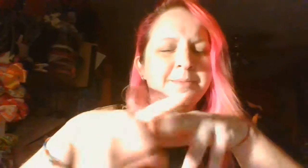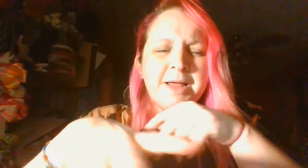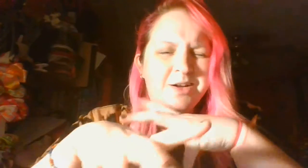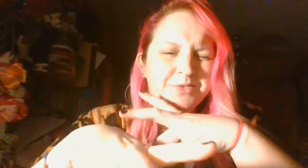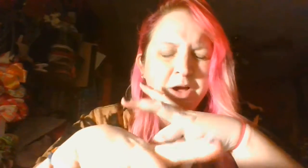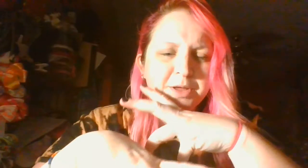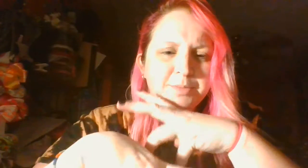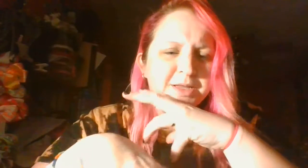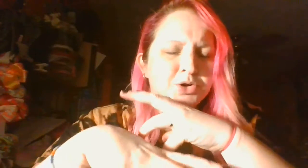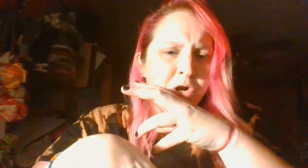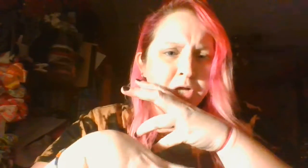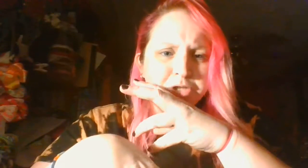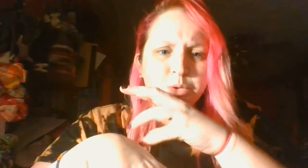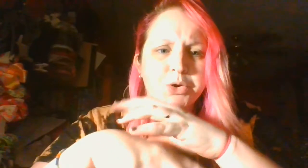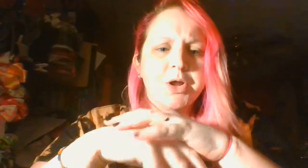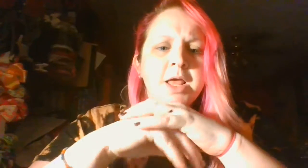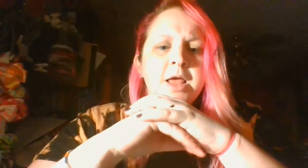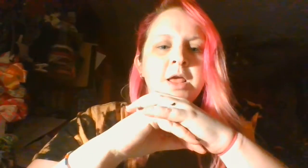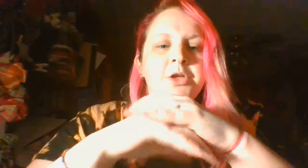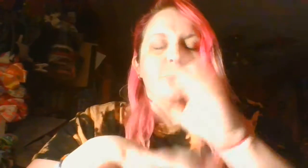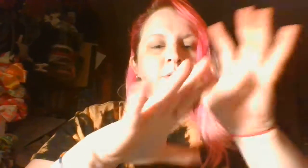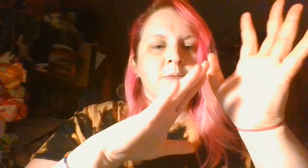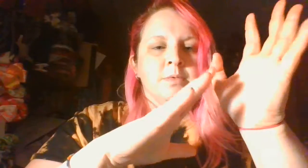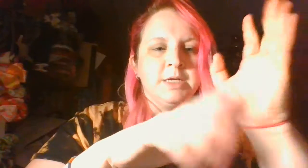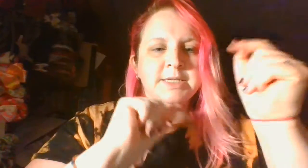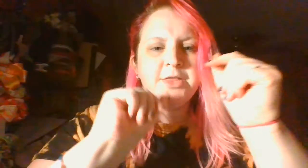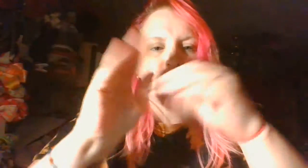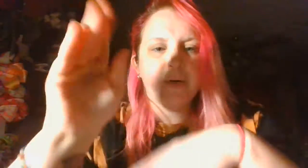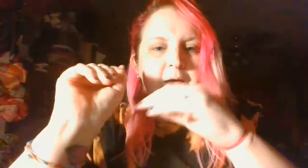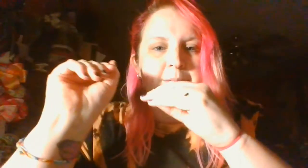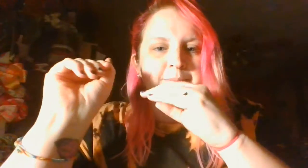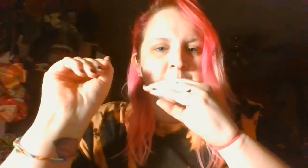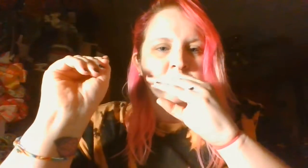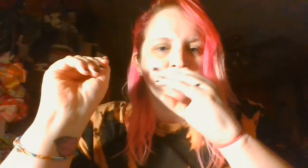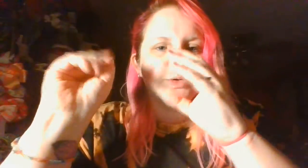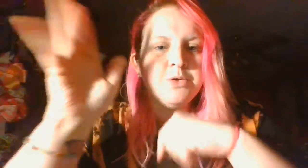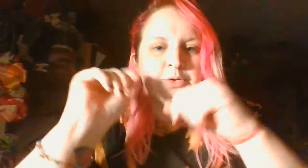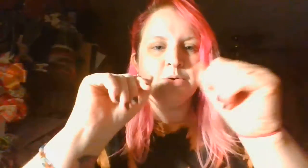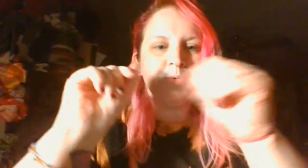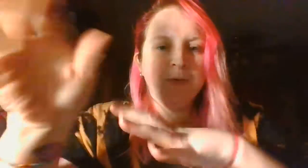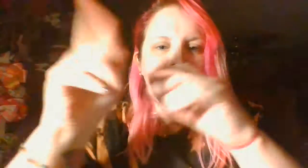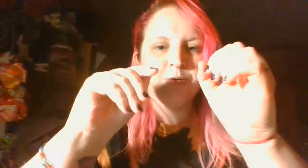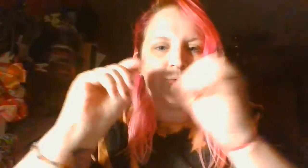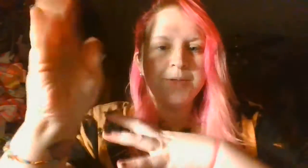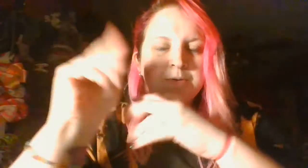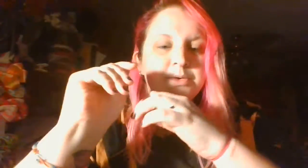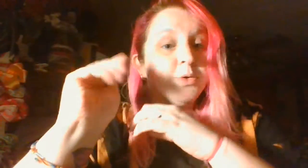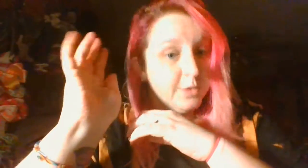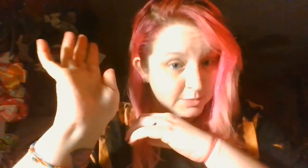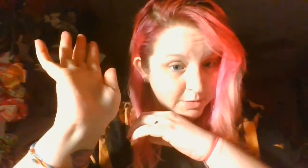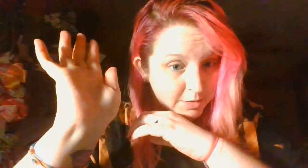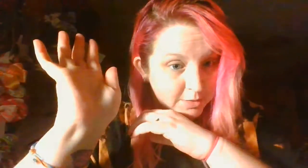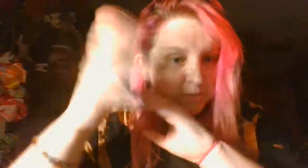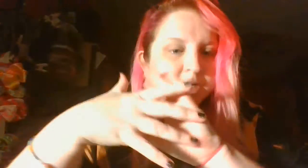kind of off topic, but it's chronological order. Got together, broke up, reunion tour. There's a lot of those.